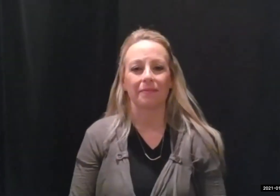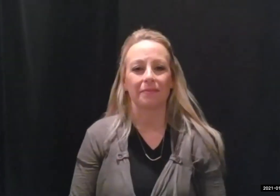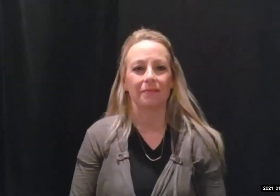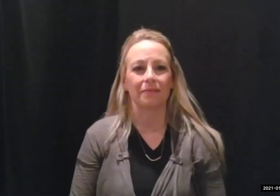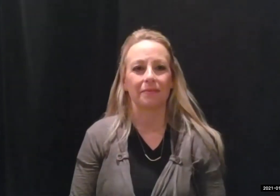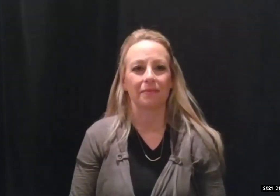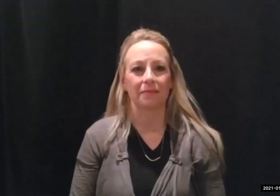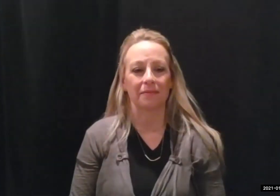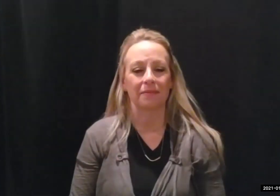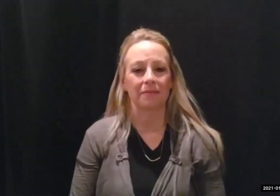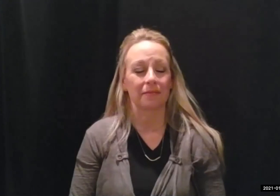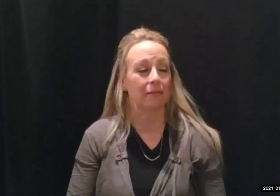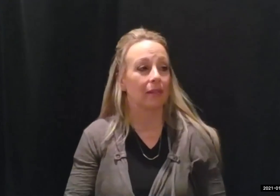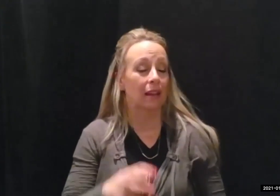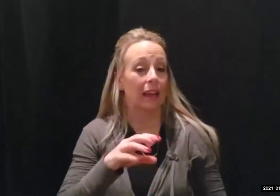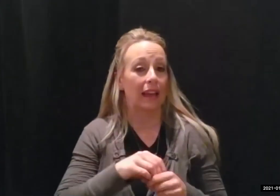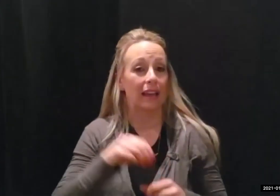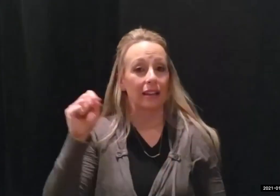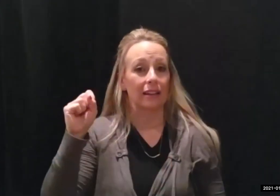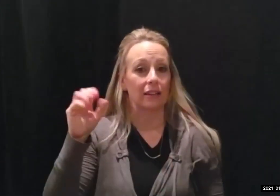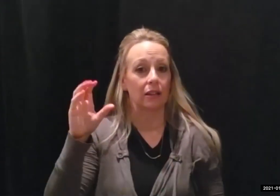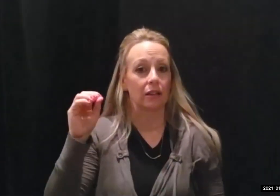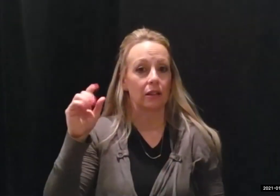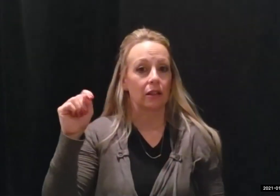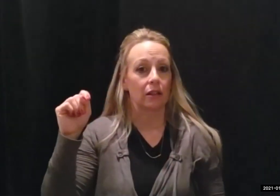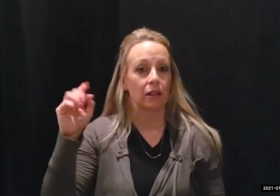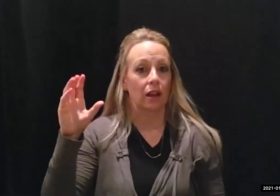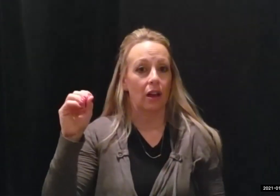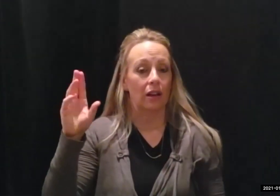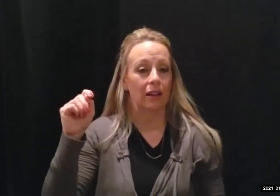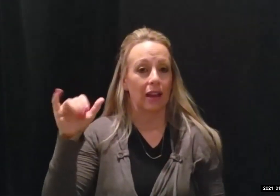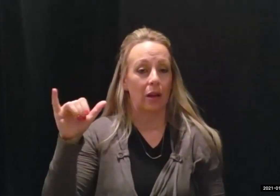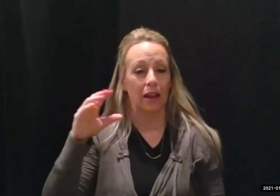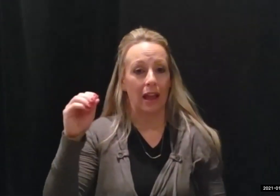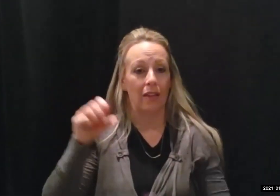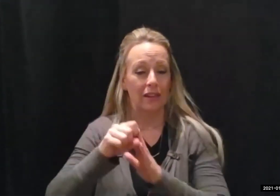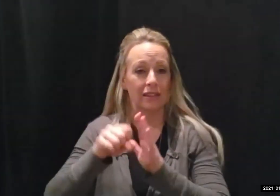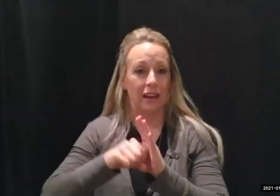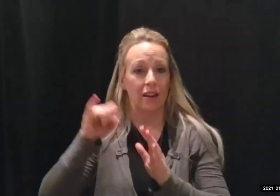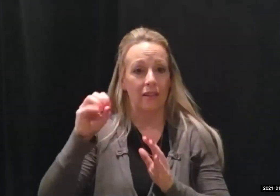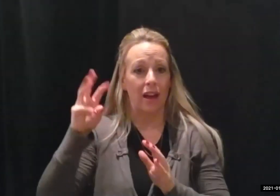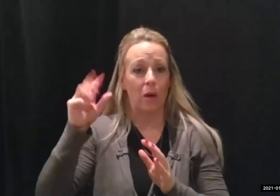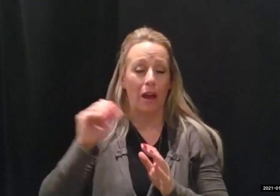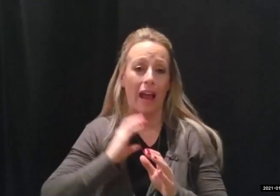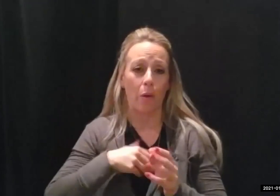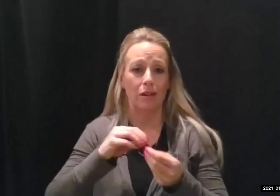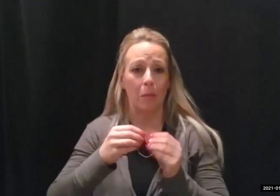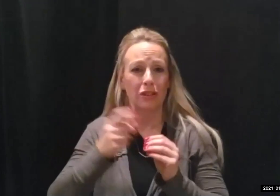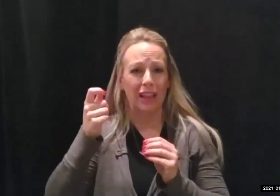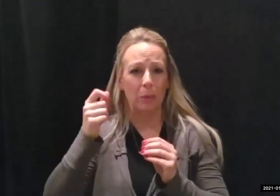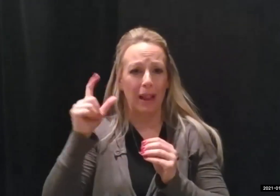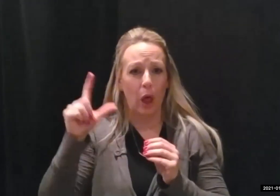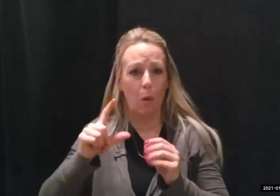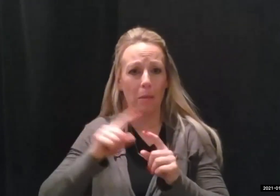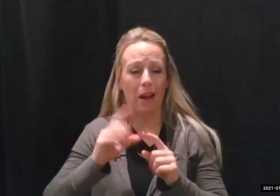Well, in Scott County and in the state of Iowa, the numbers are lower, but so is our population. I believe Illinois